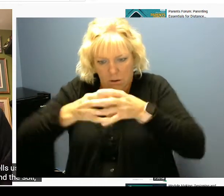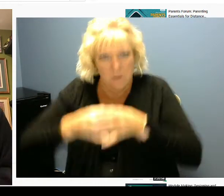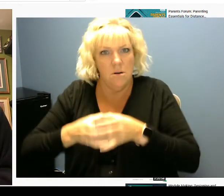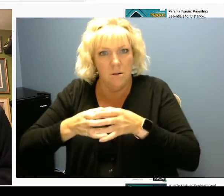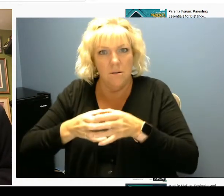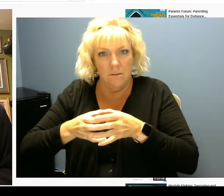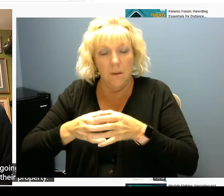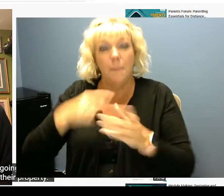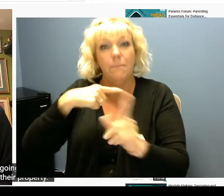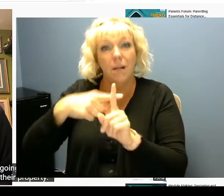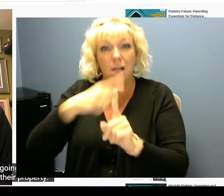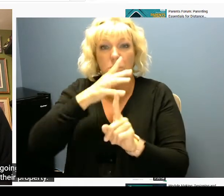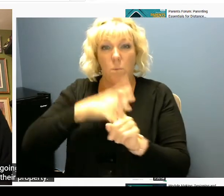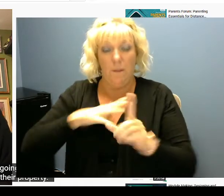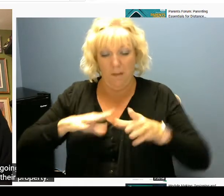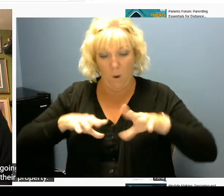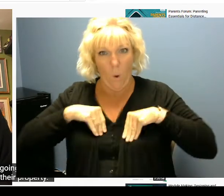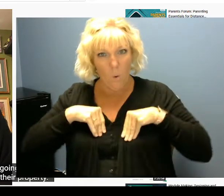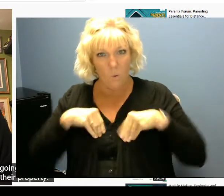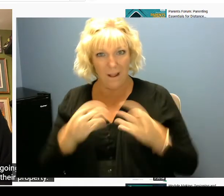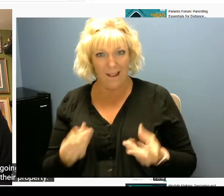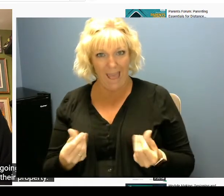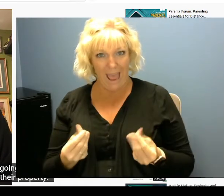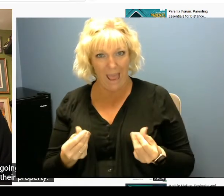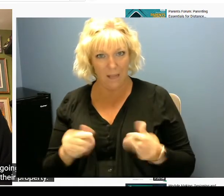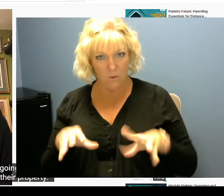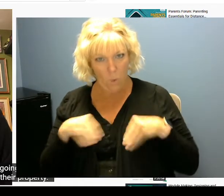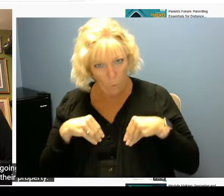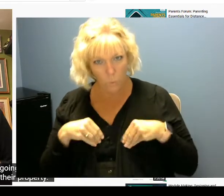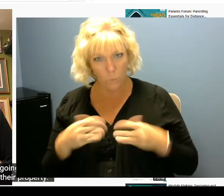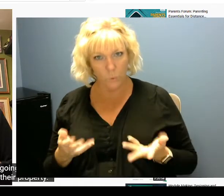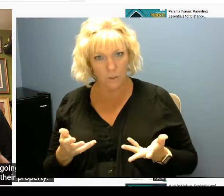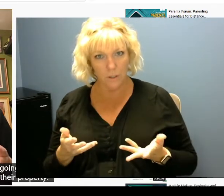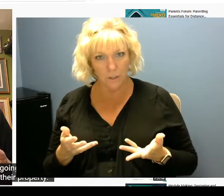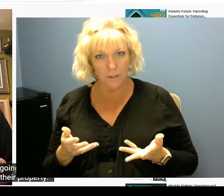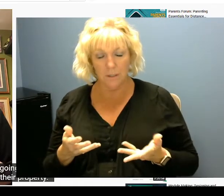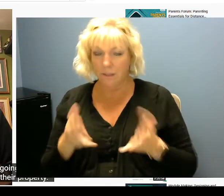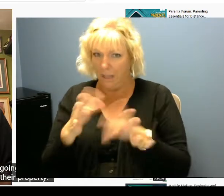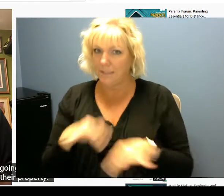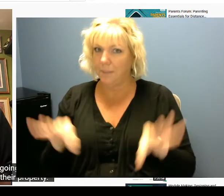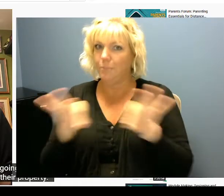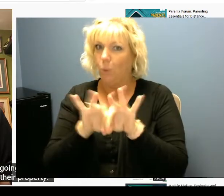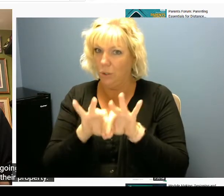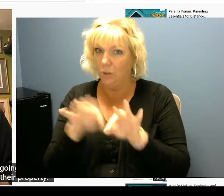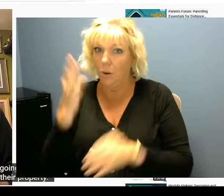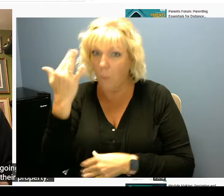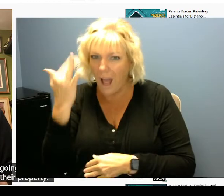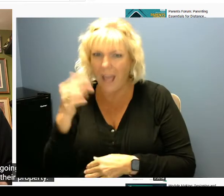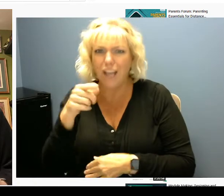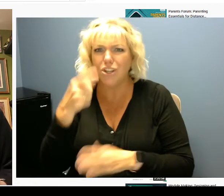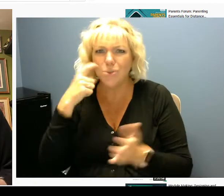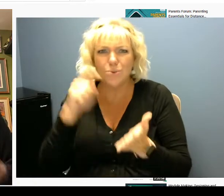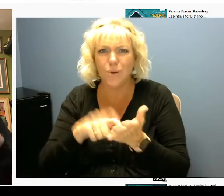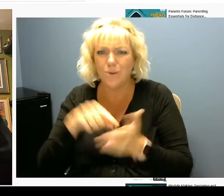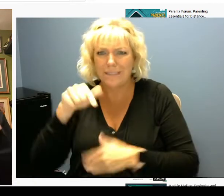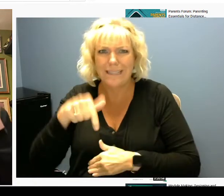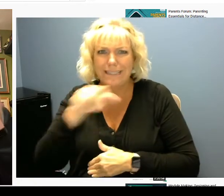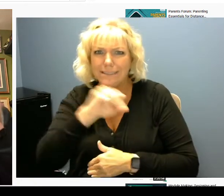and the soil. That's a significant point. We're going to see in our class, women won't even own their